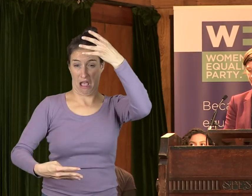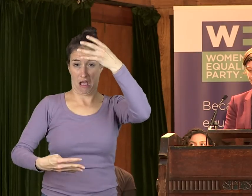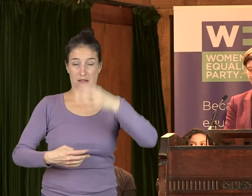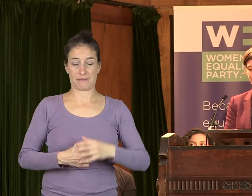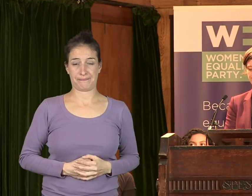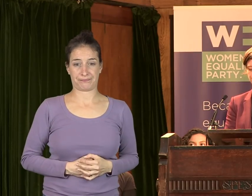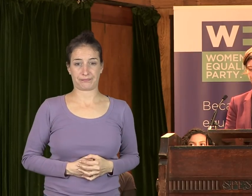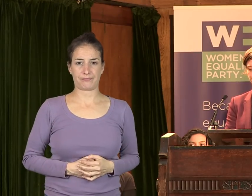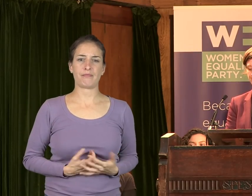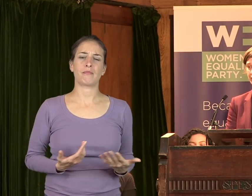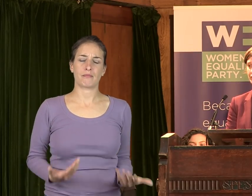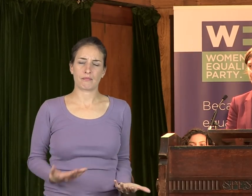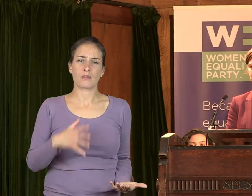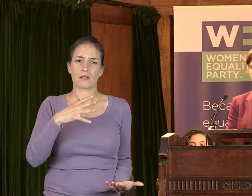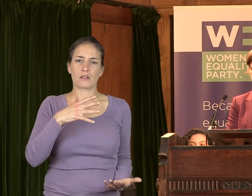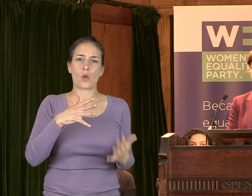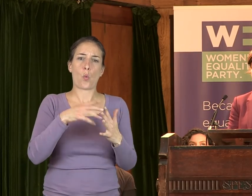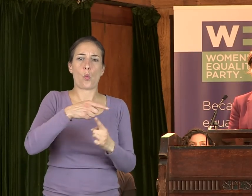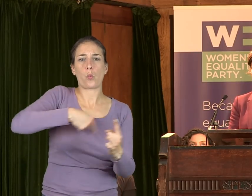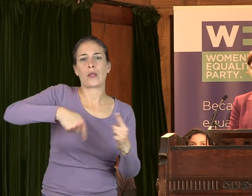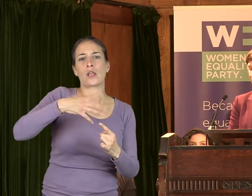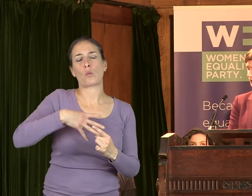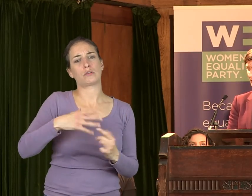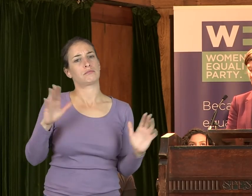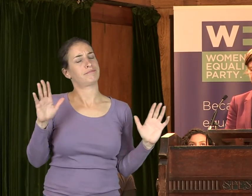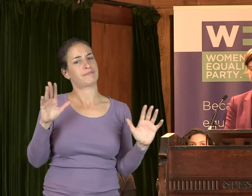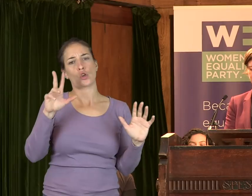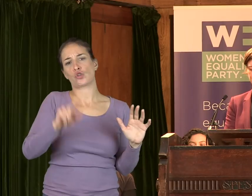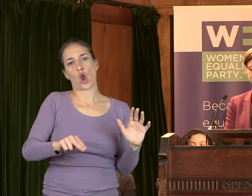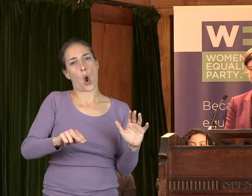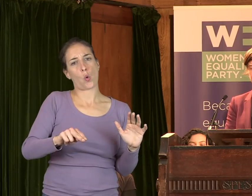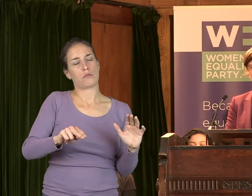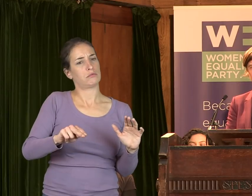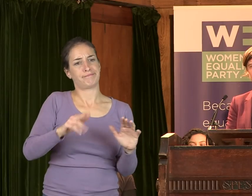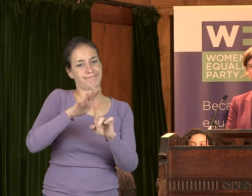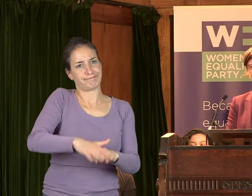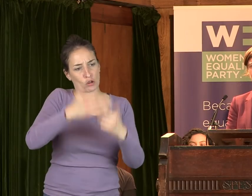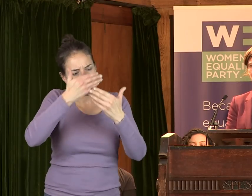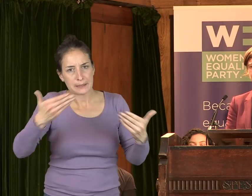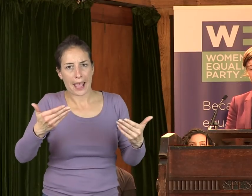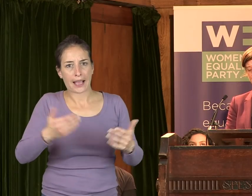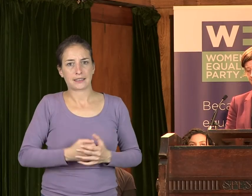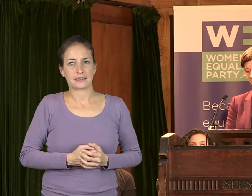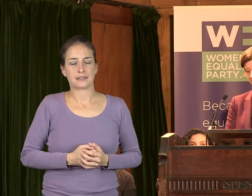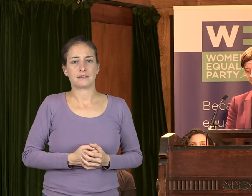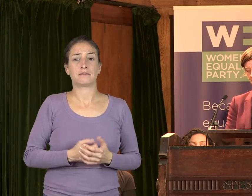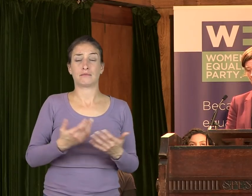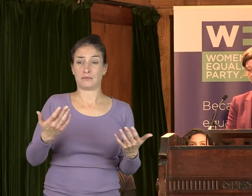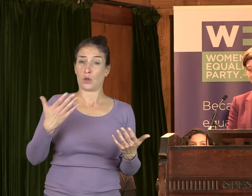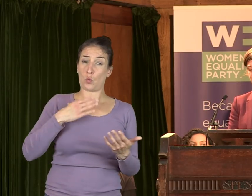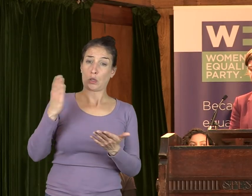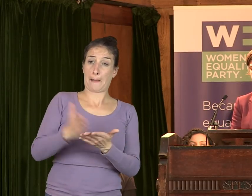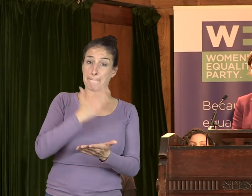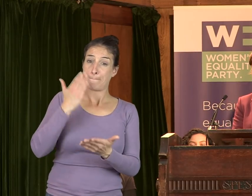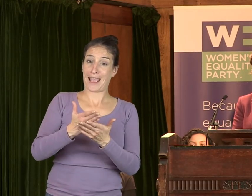our supporters to challenge reporting that undermines women, whether by trivialising violence, reinforcing harmful stereotypes,